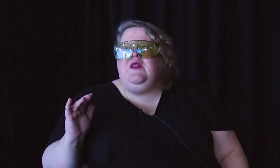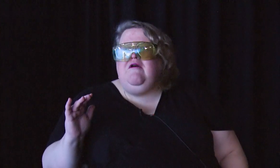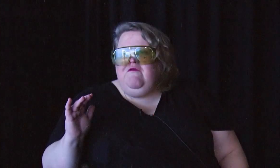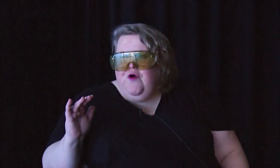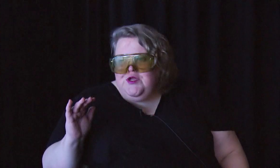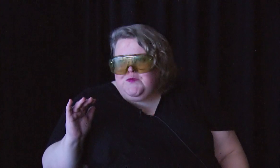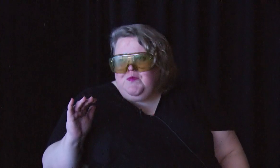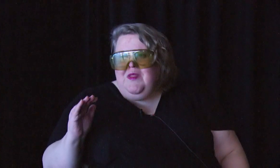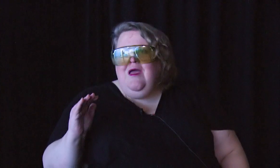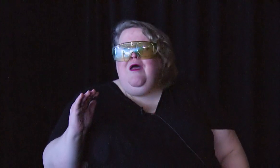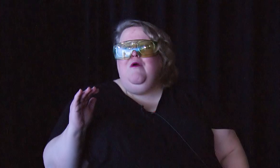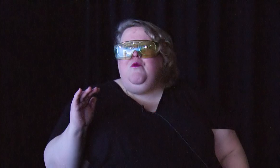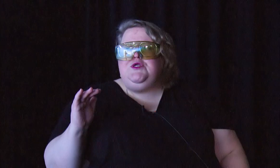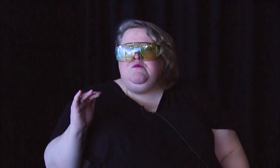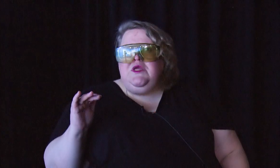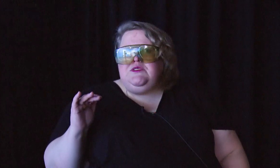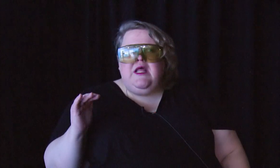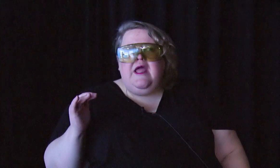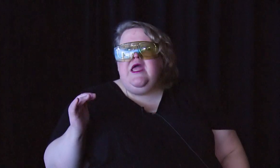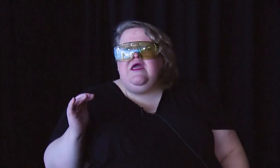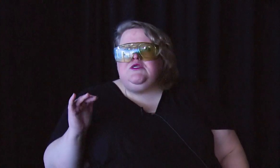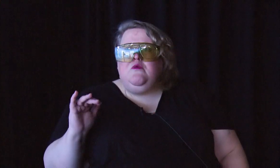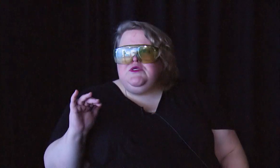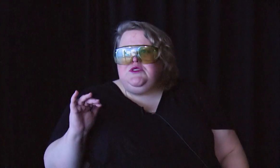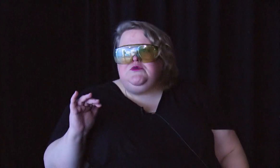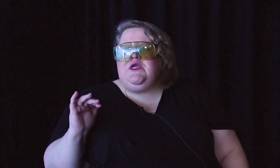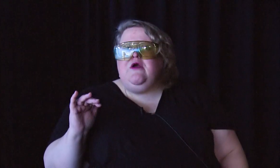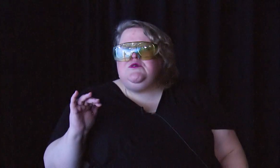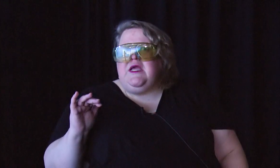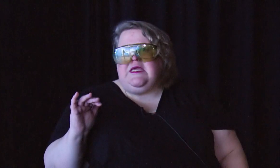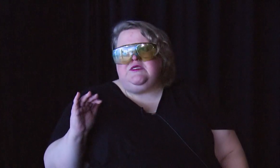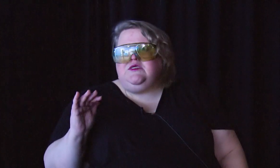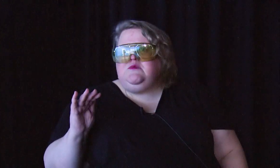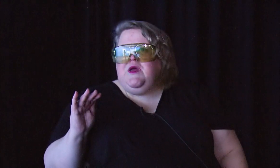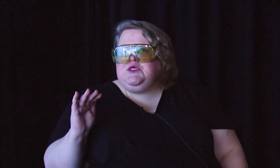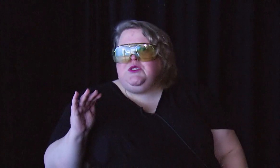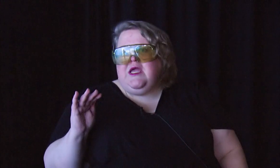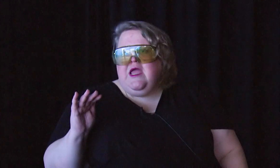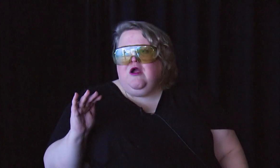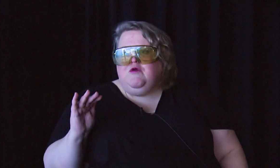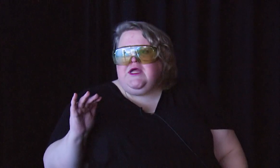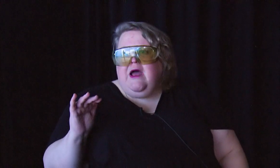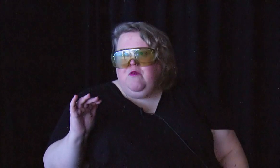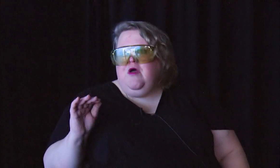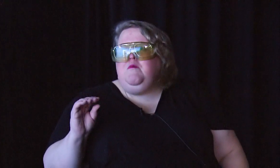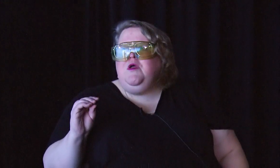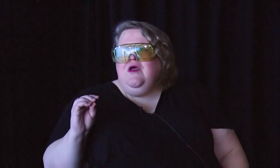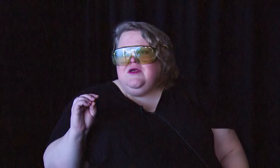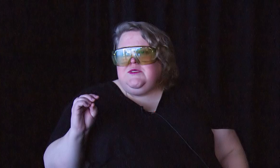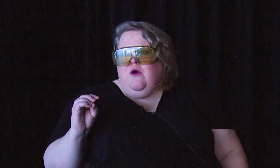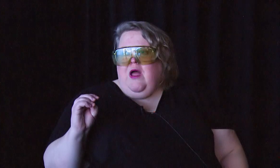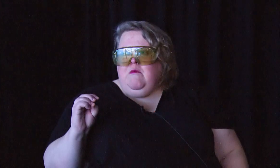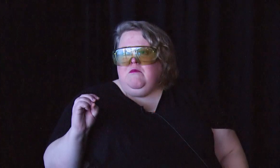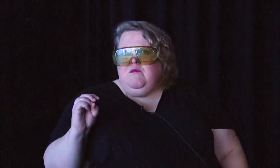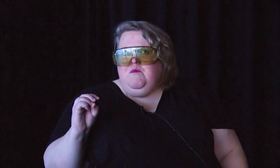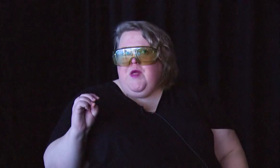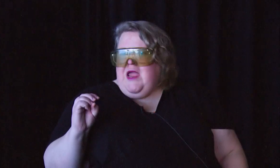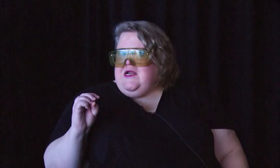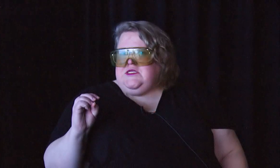left foot which means that I can't always do stairs I especially can't go down them so I'm paying attention